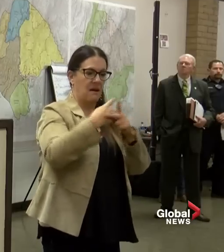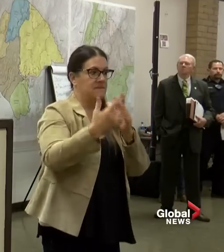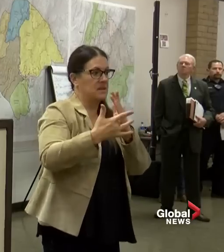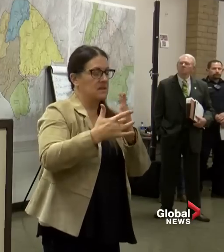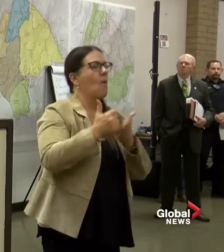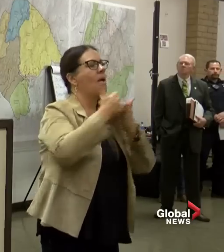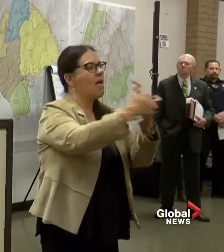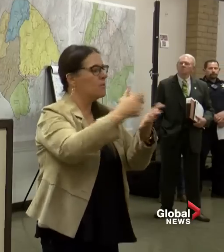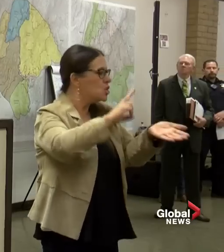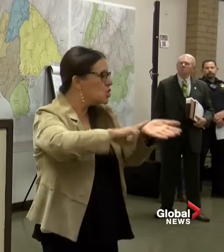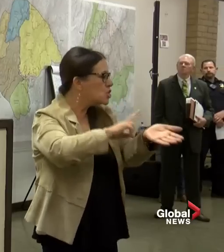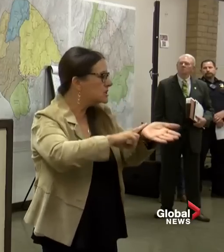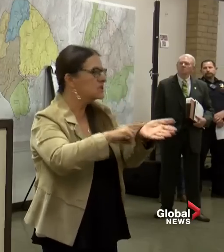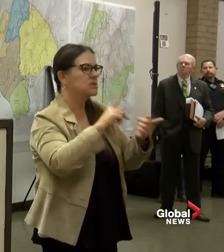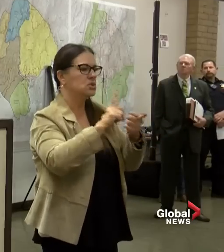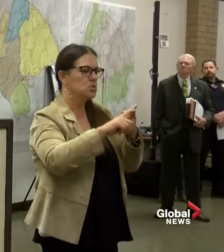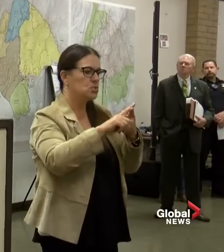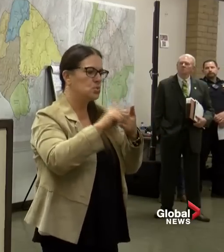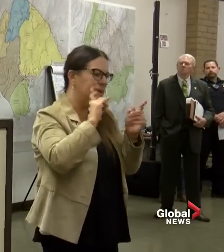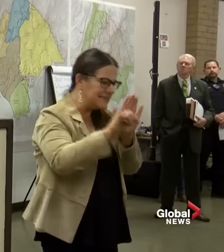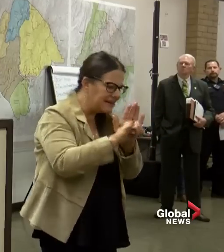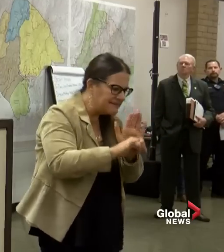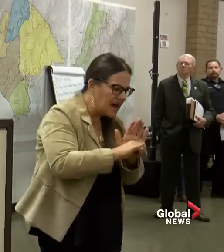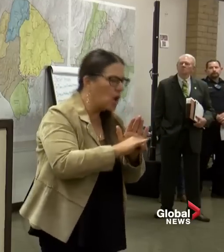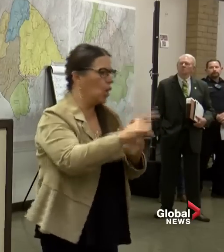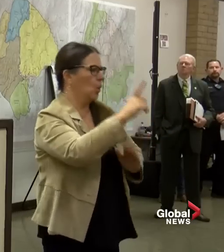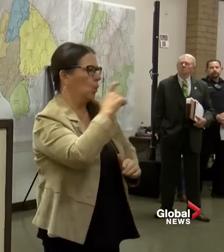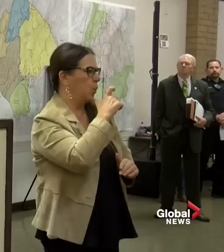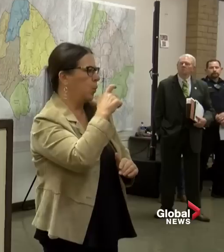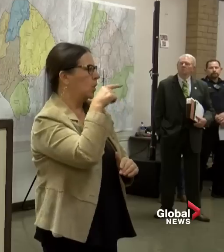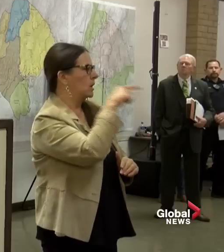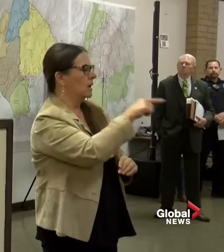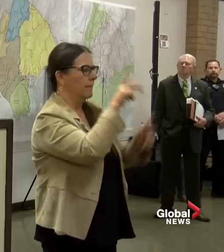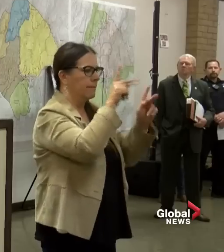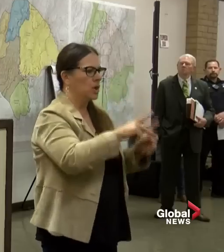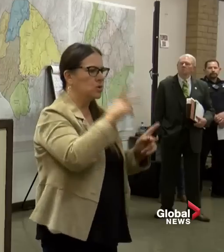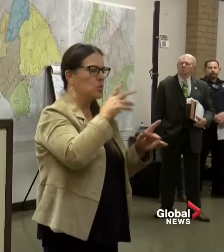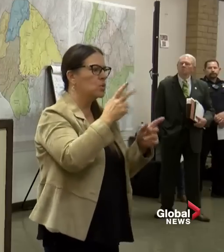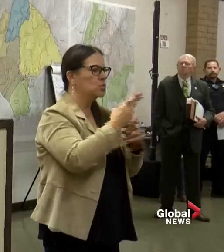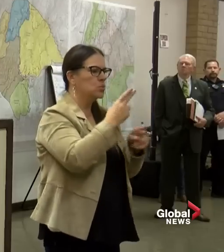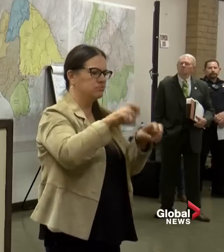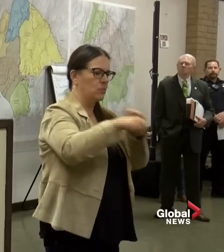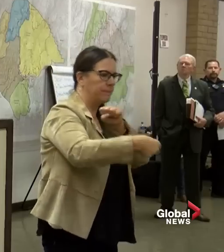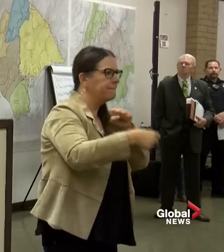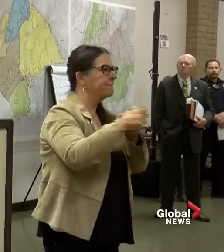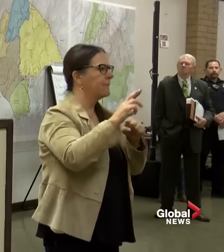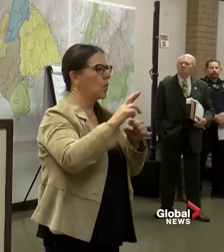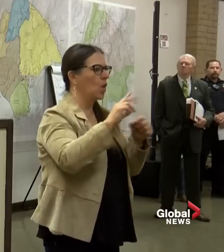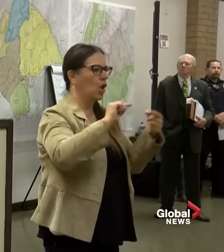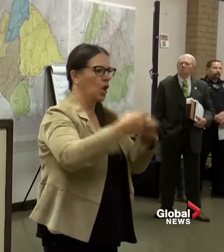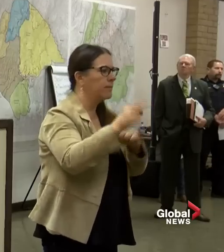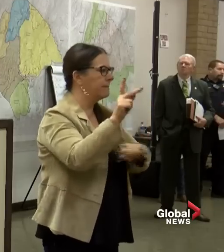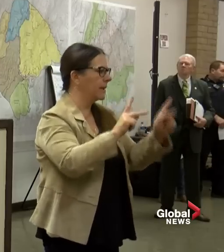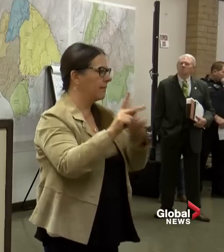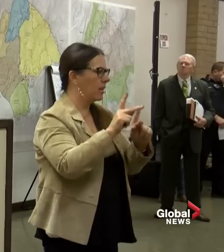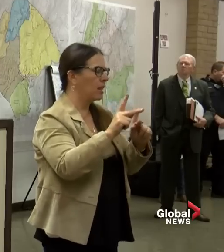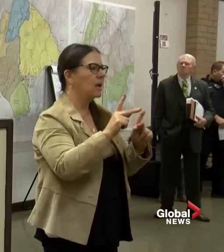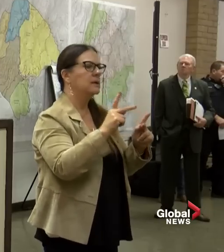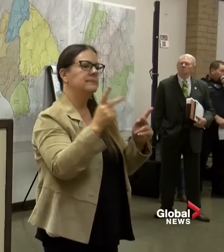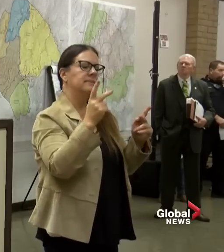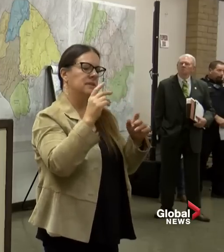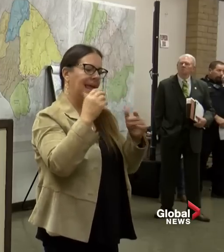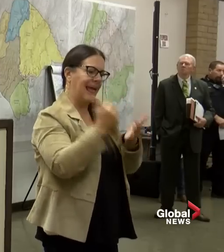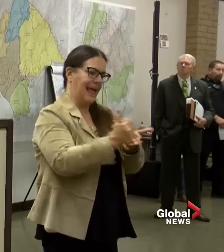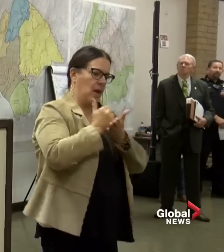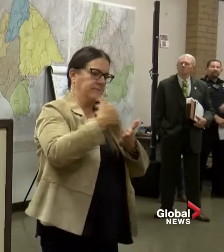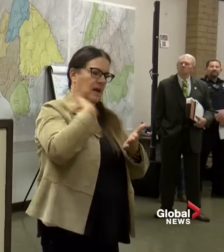we can identify offenders within 2 hours of getting the evidence. It allows us to get people off the street early in their